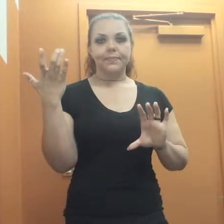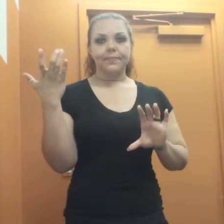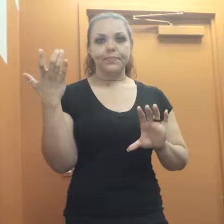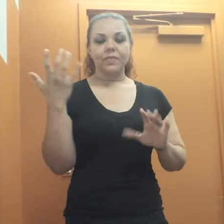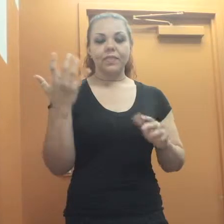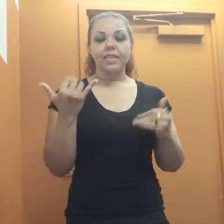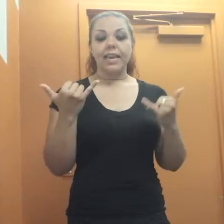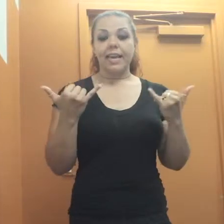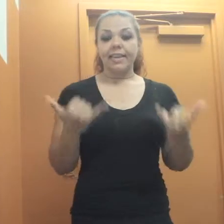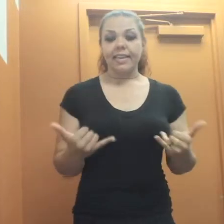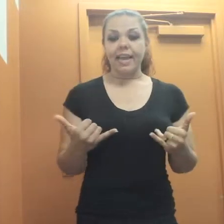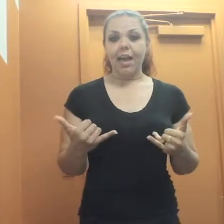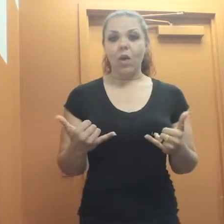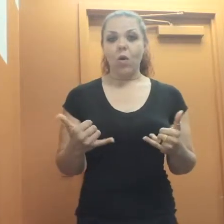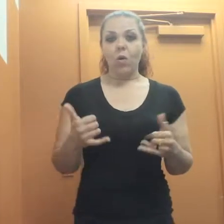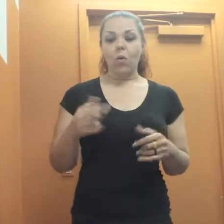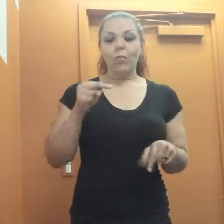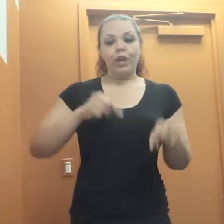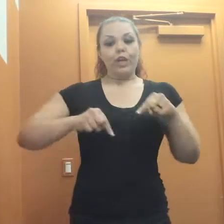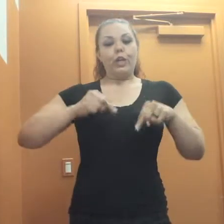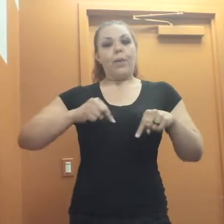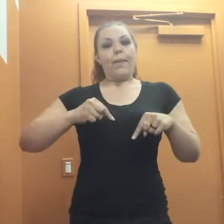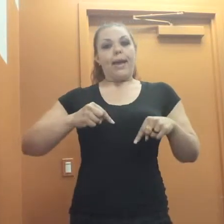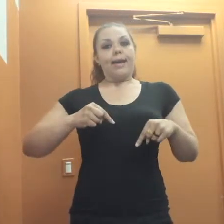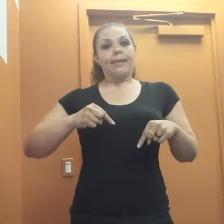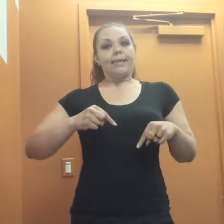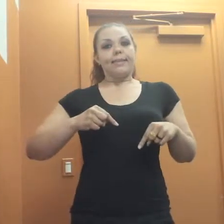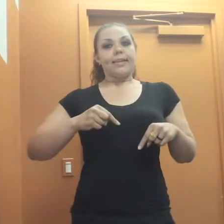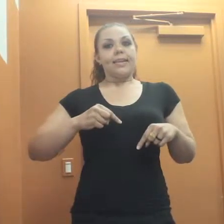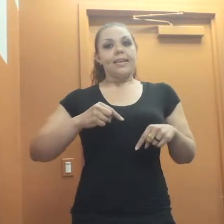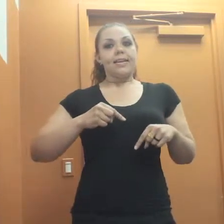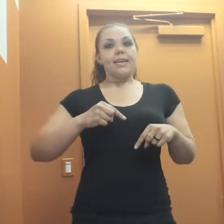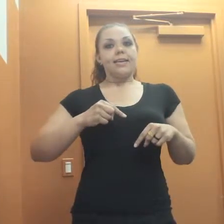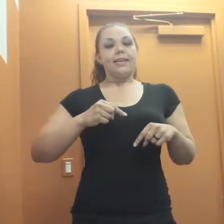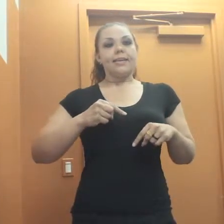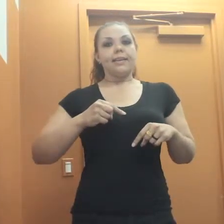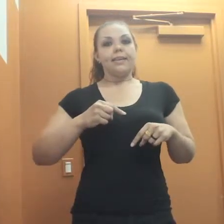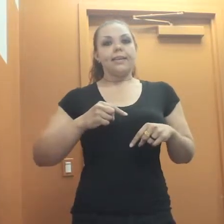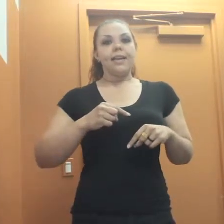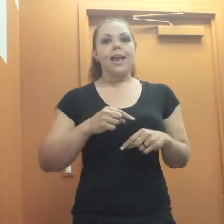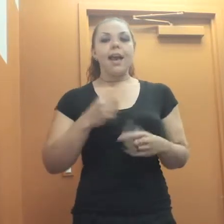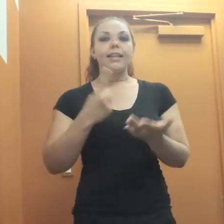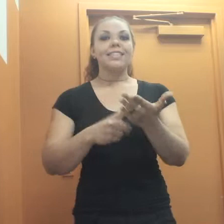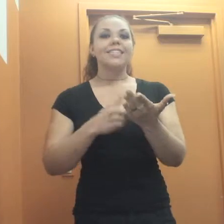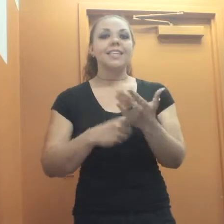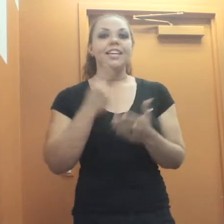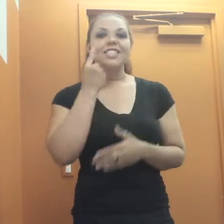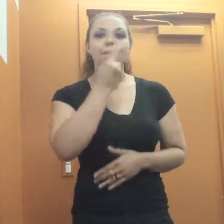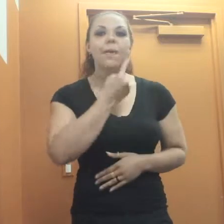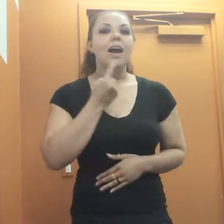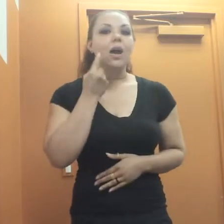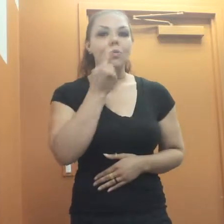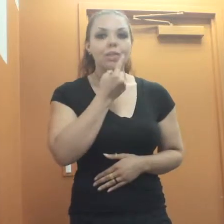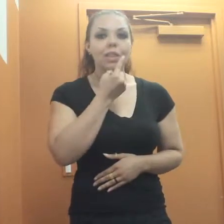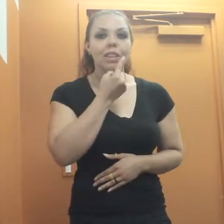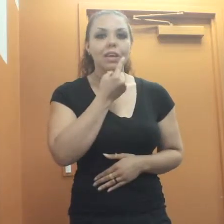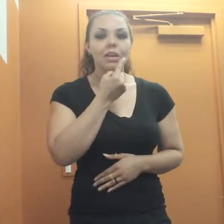is go back up to the top of the digestive system and talk about hormones. Remember the other day we did do